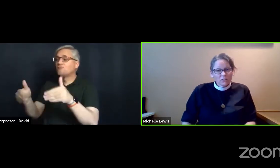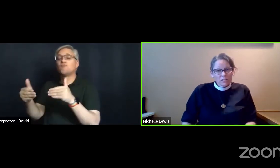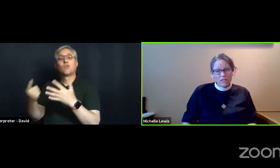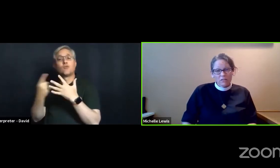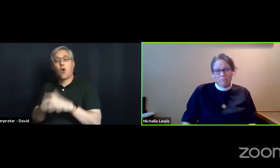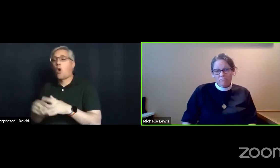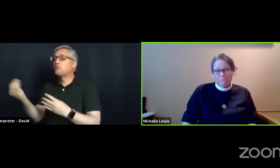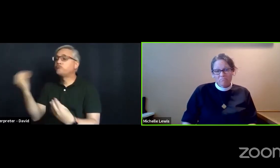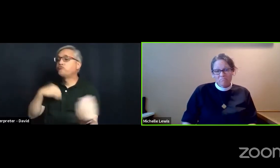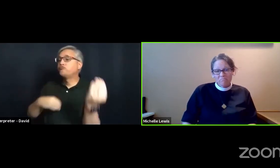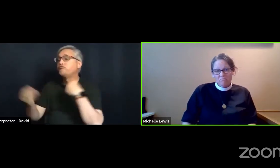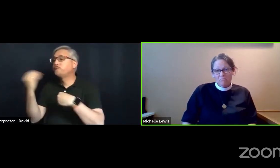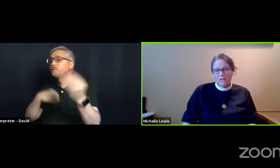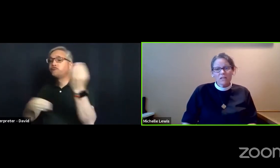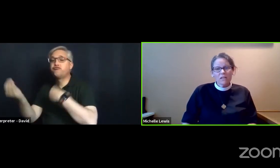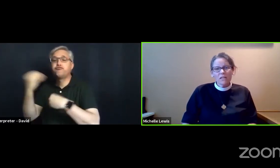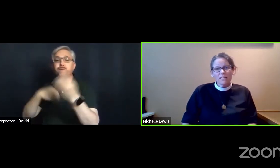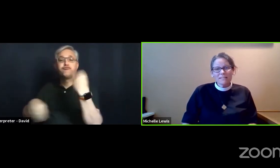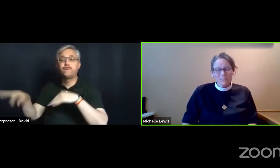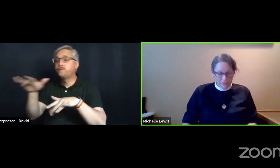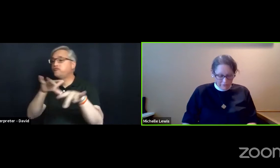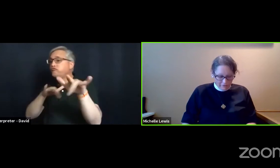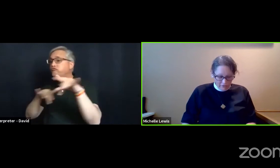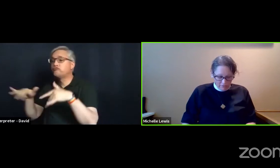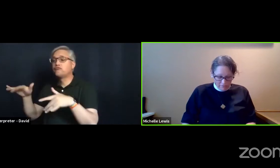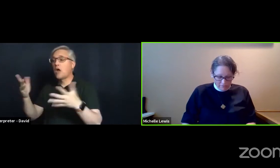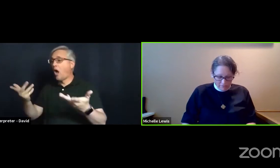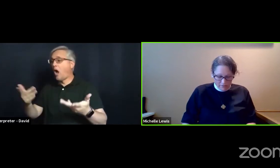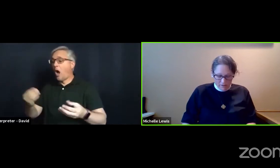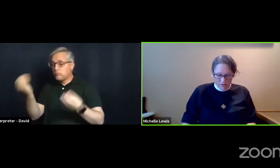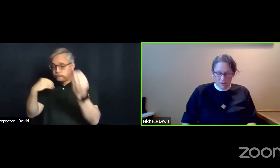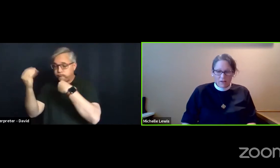They start eating, and they eat until they're full,